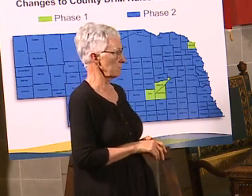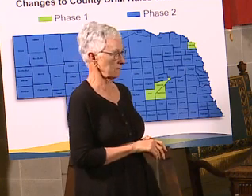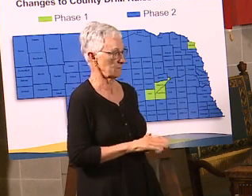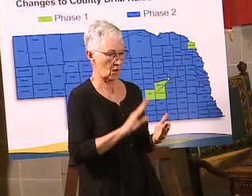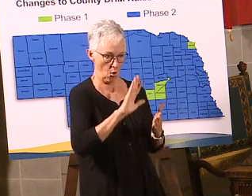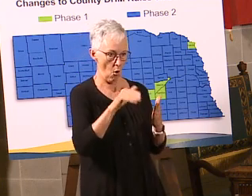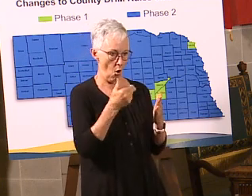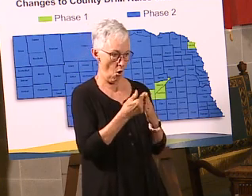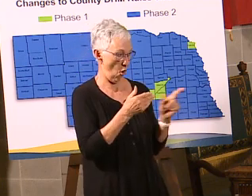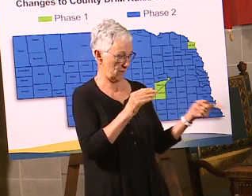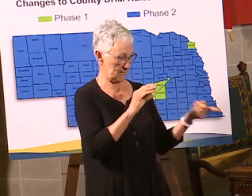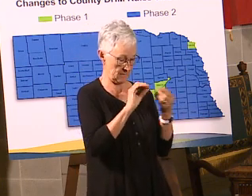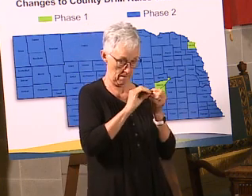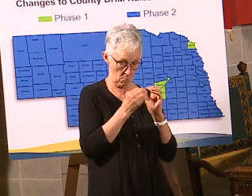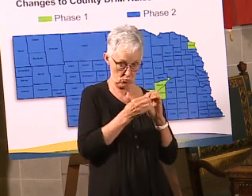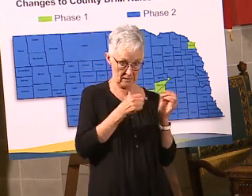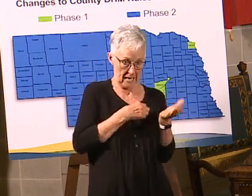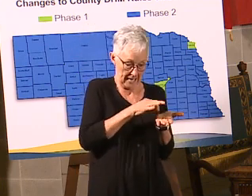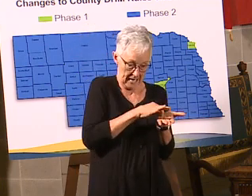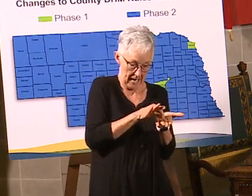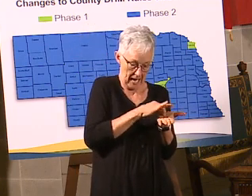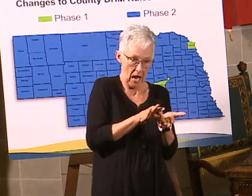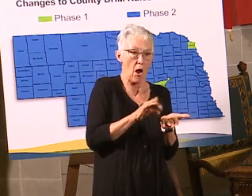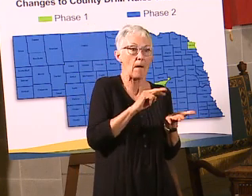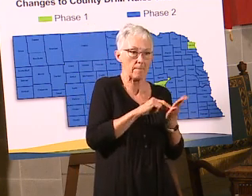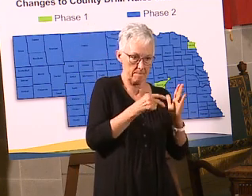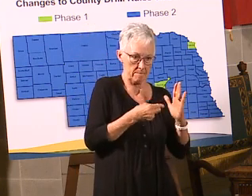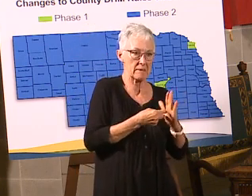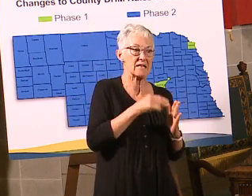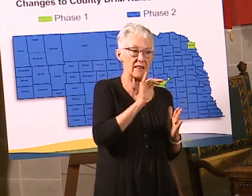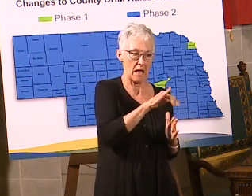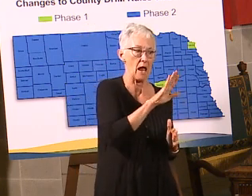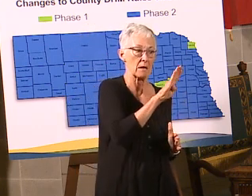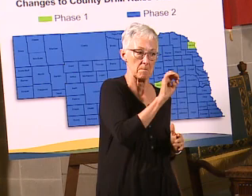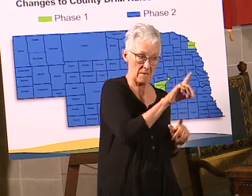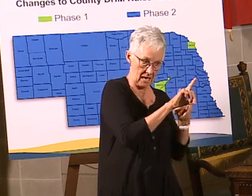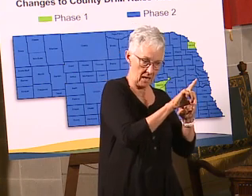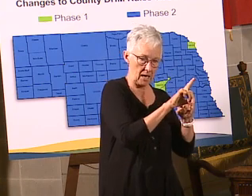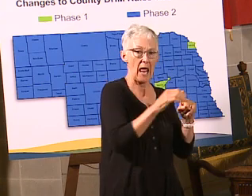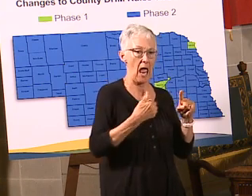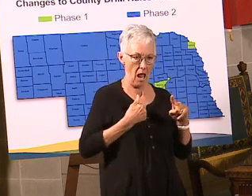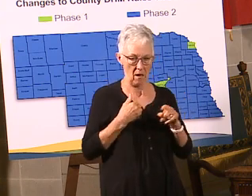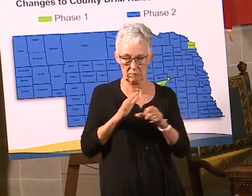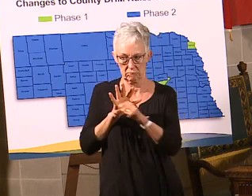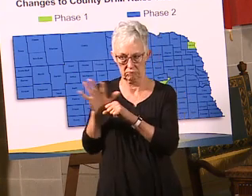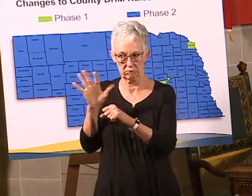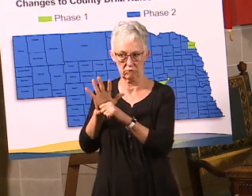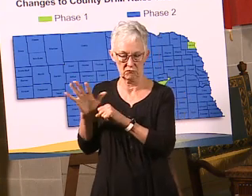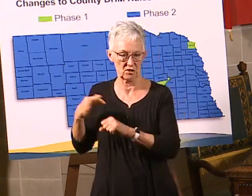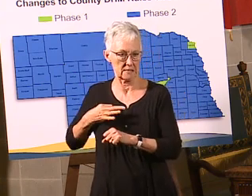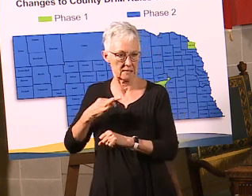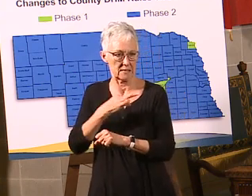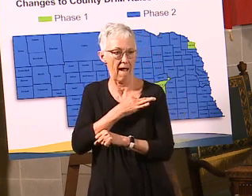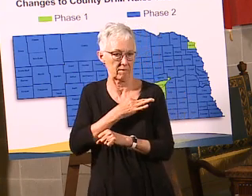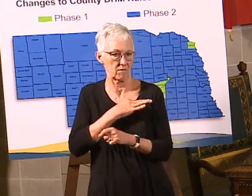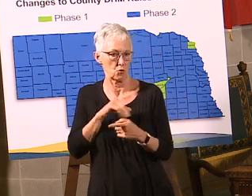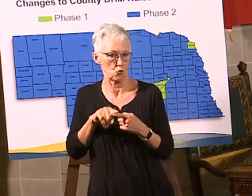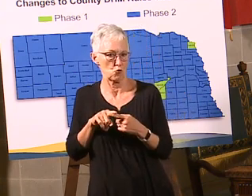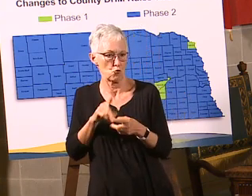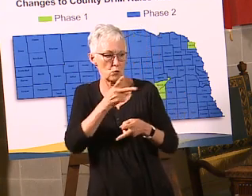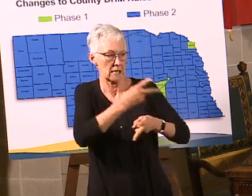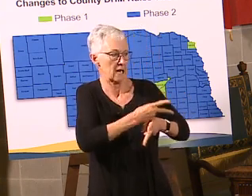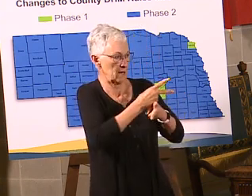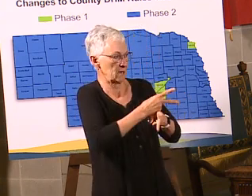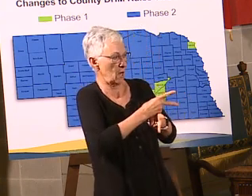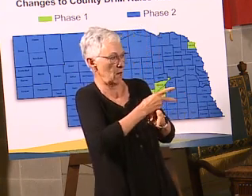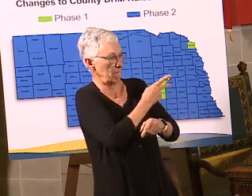staffed beds. Those are beds that are staffed, which means they have the staff available to take care of those patients. There's other means